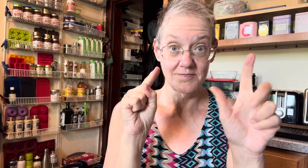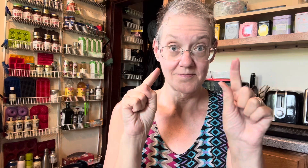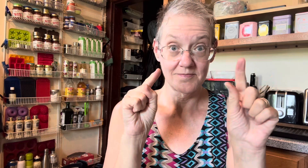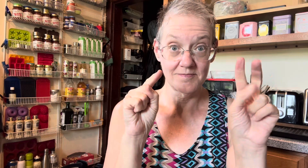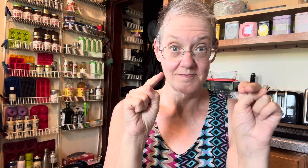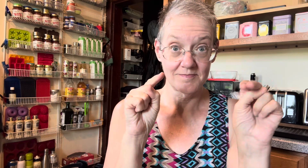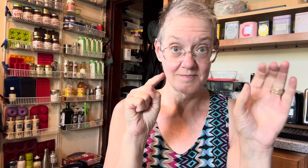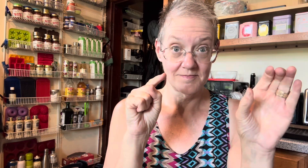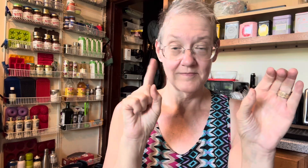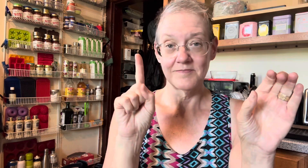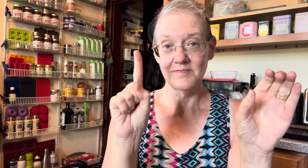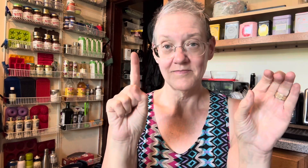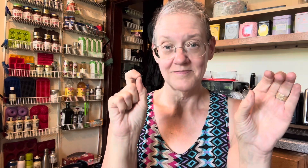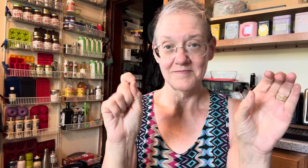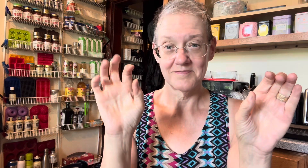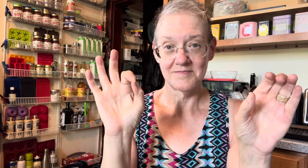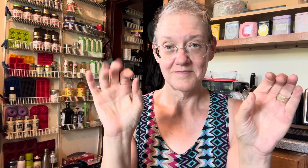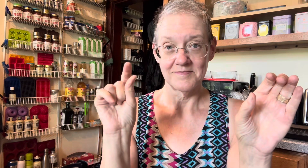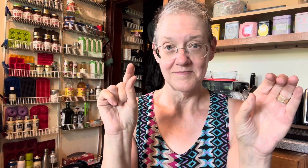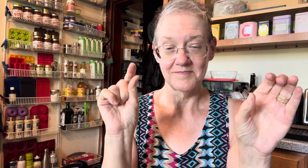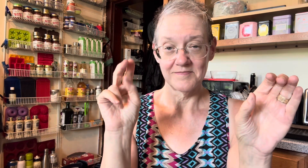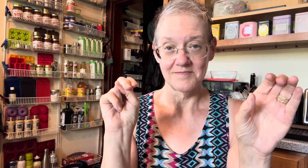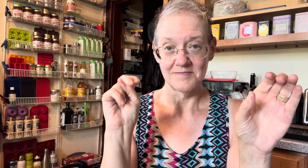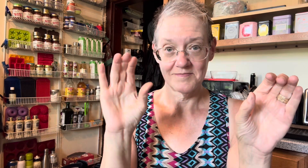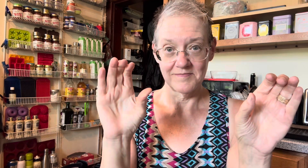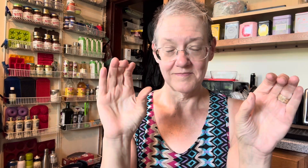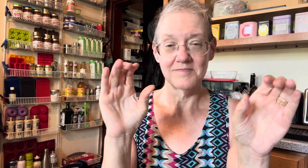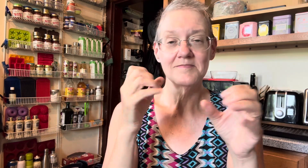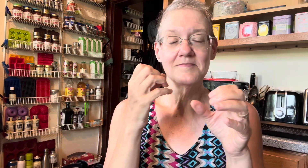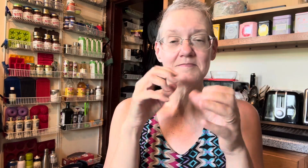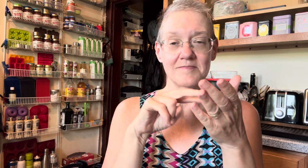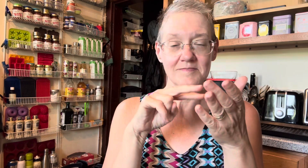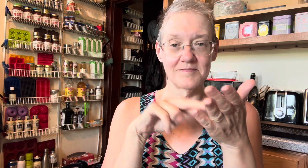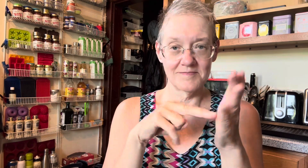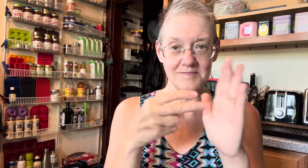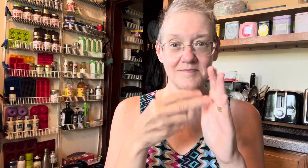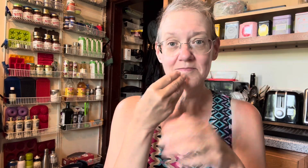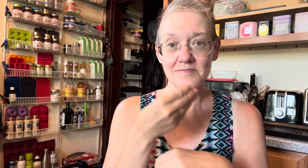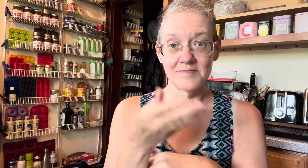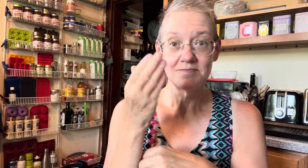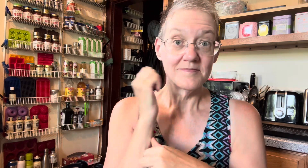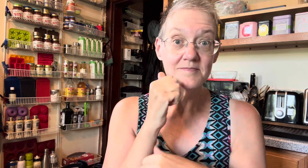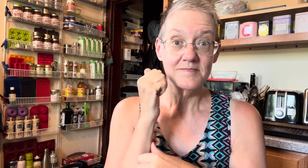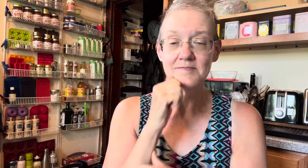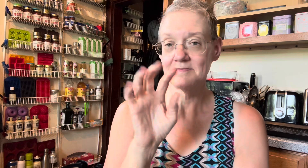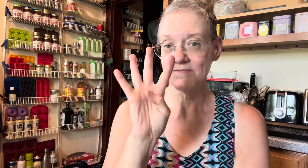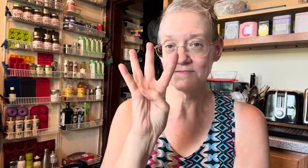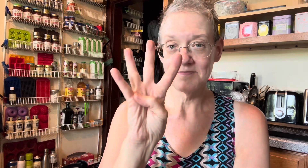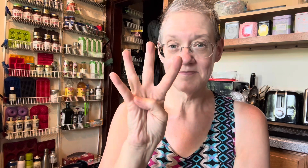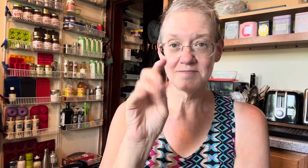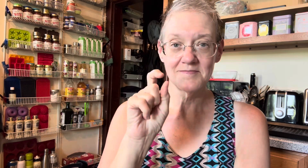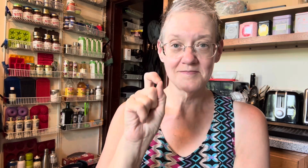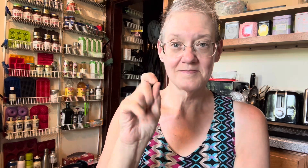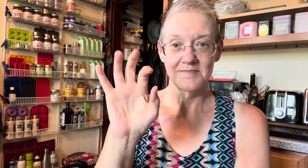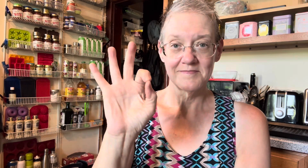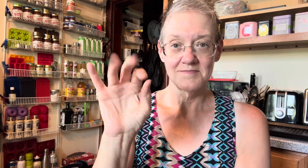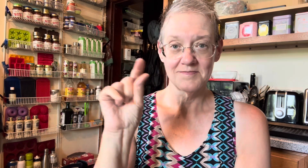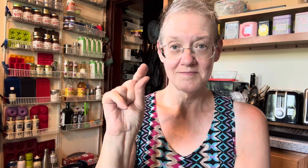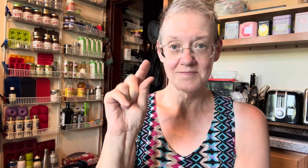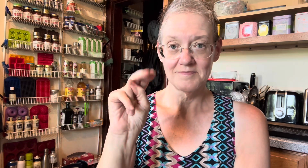So the coffee is 3 grams of net carbs, and those supplements is 1.9 grams of net carbs, making breakfast every day 4.9 grams